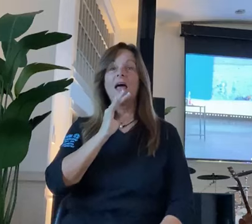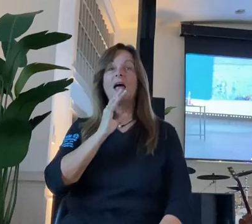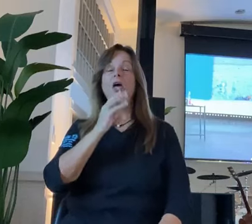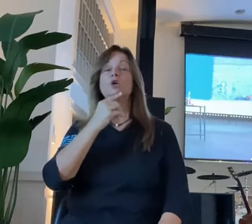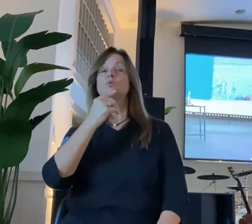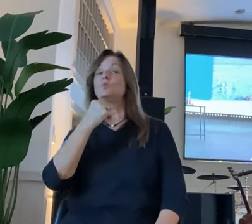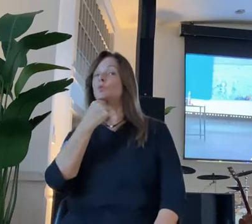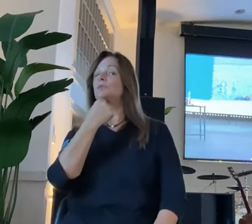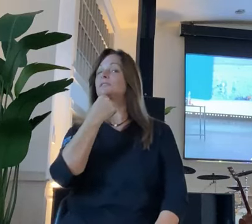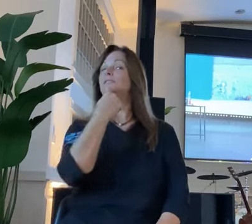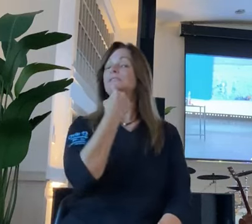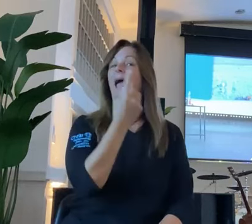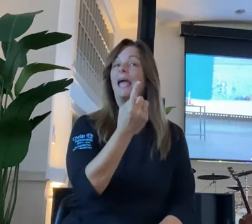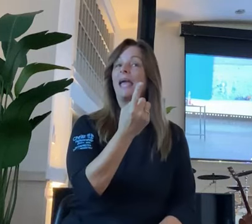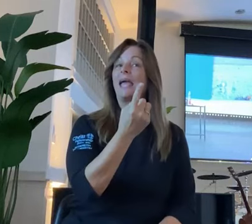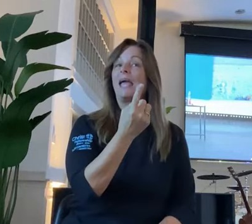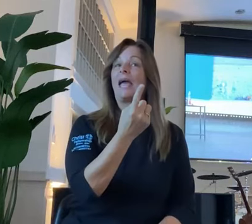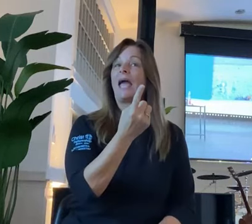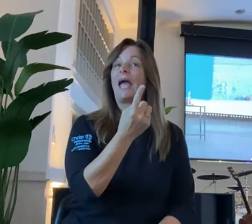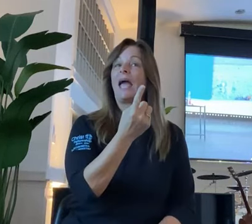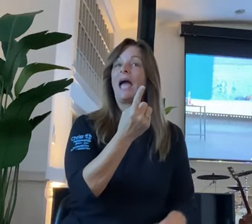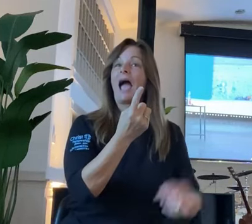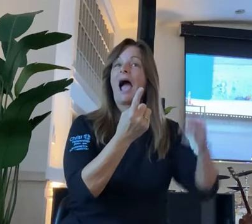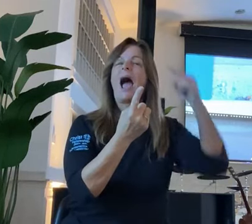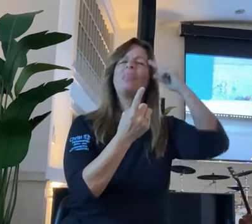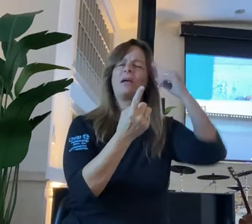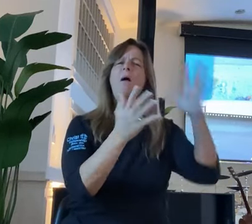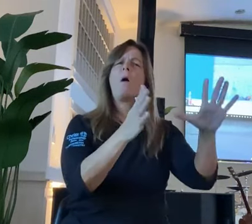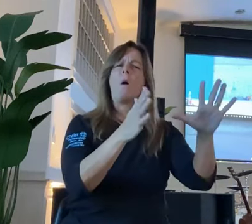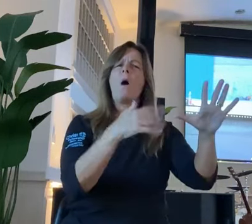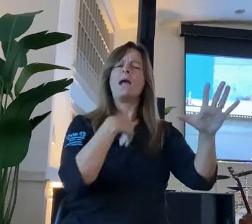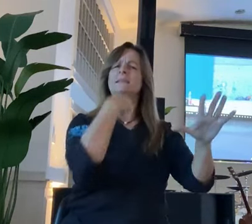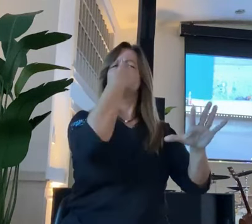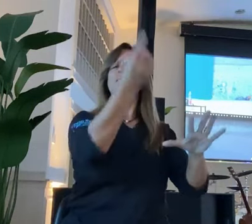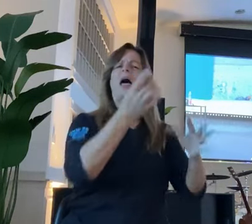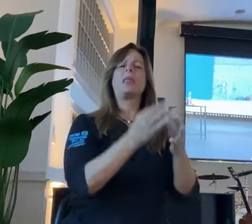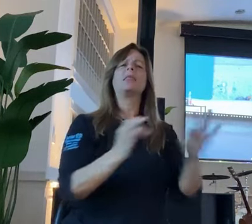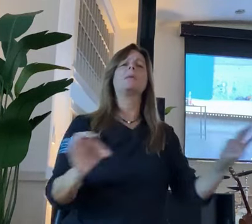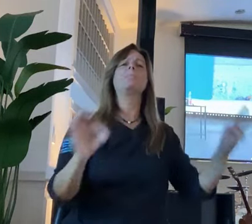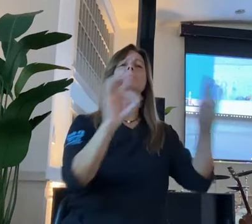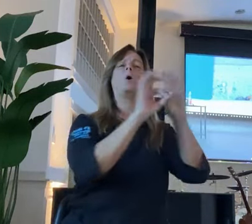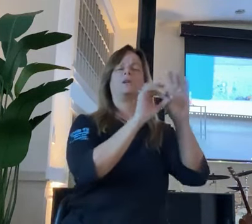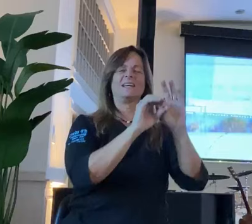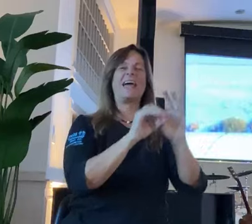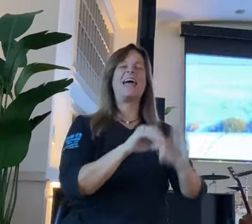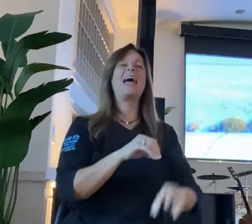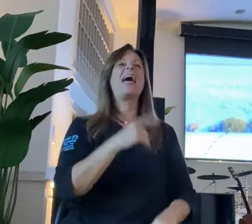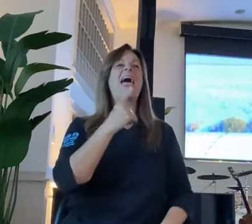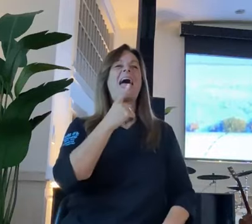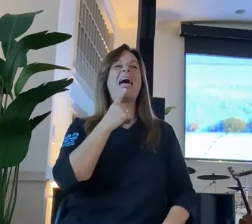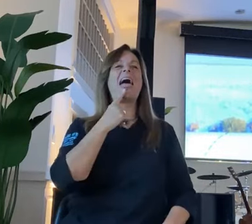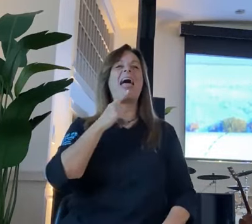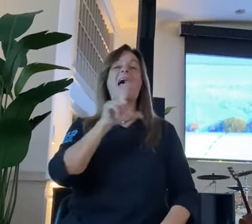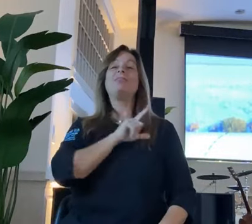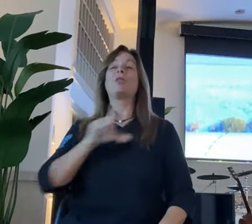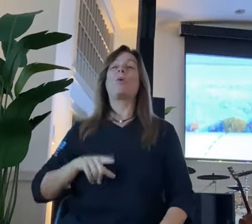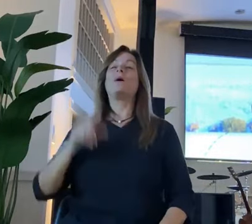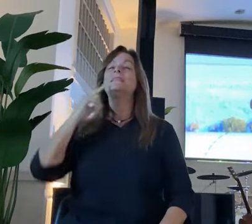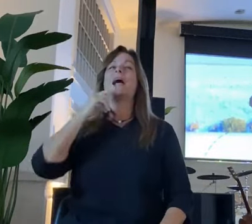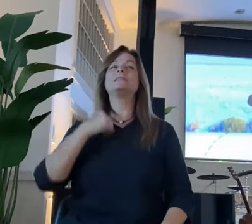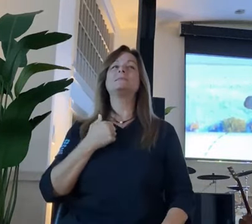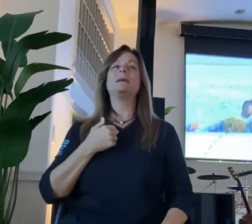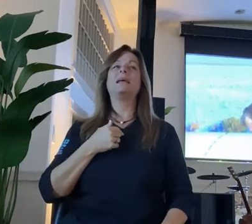to say something that I think is important to say. And this is the word of the Lord to